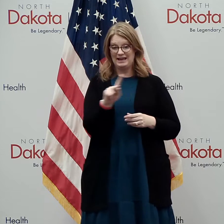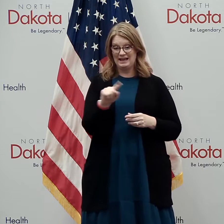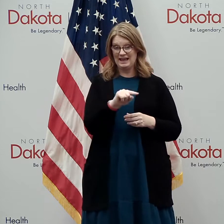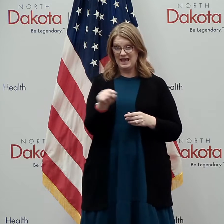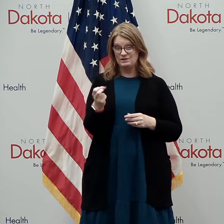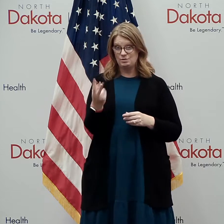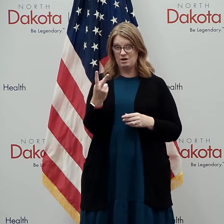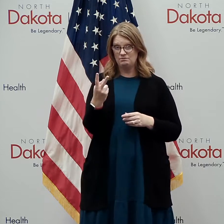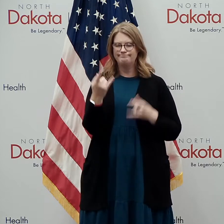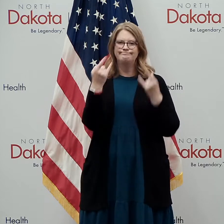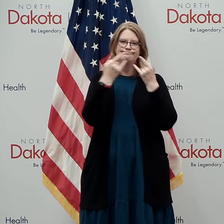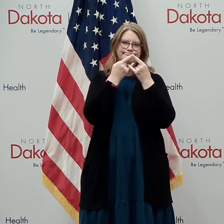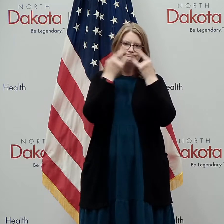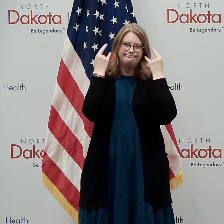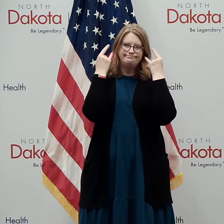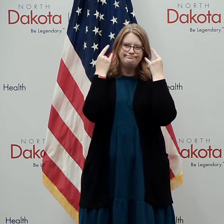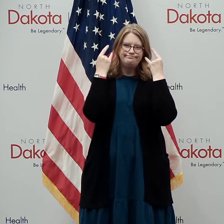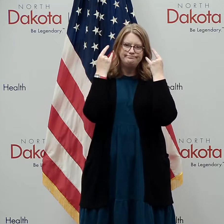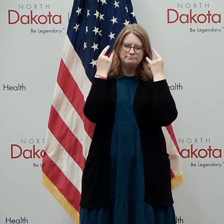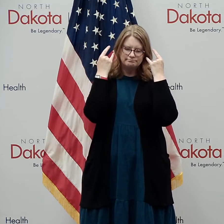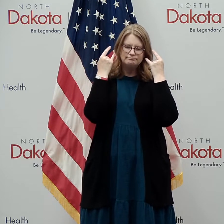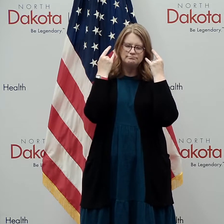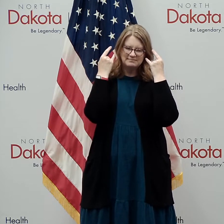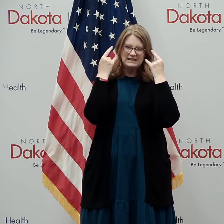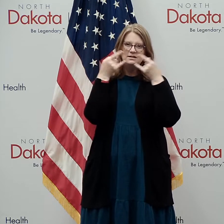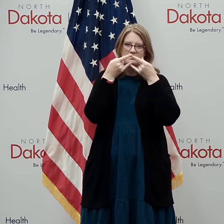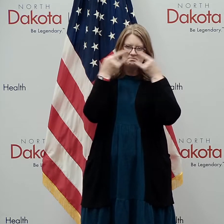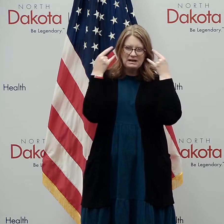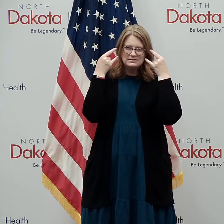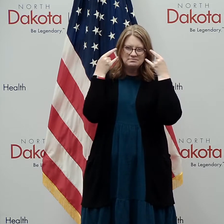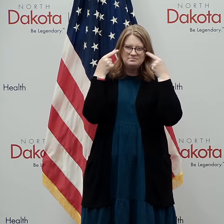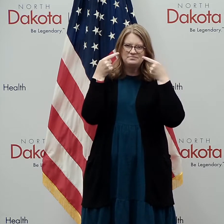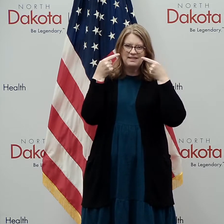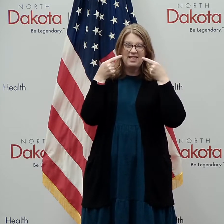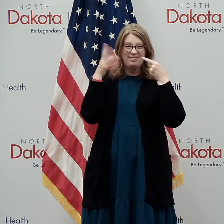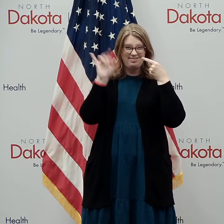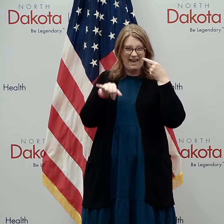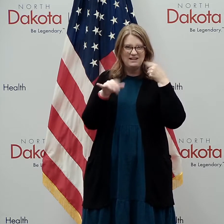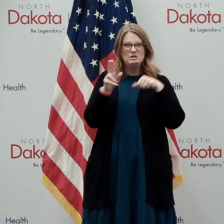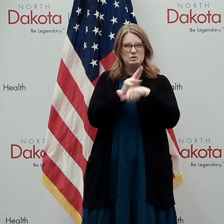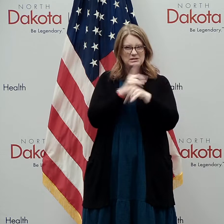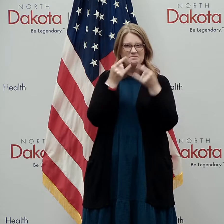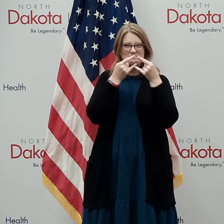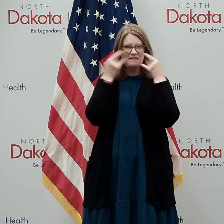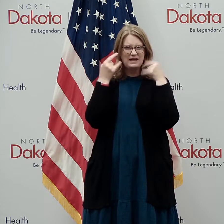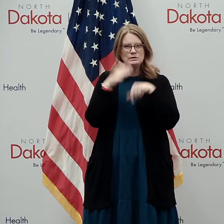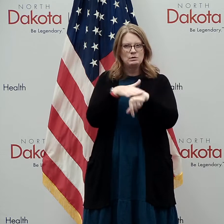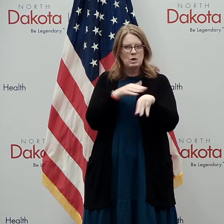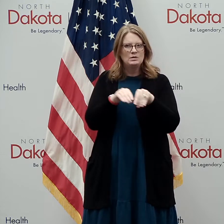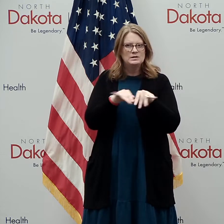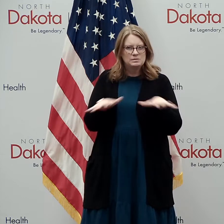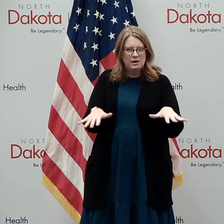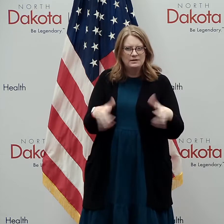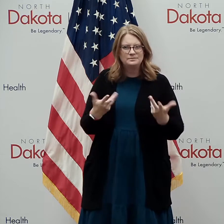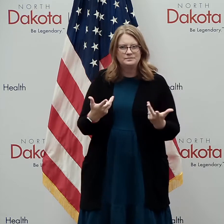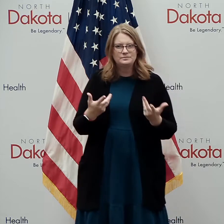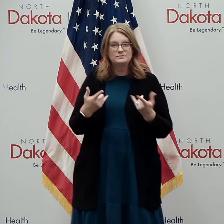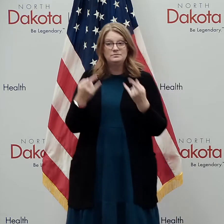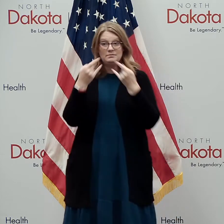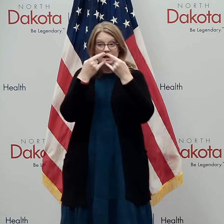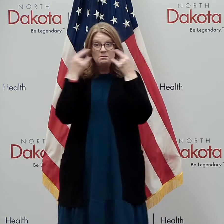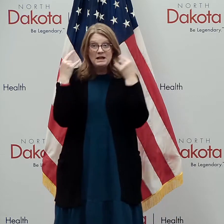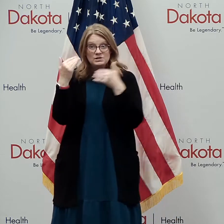mask up, because this is one way we know that we can absolutely slow the spread in our state. And it's not, masks don't restrict